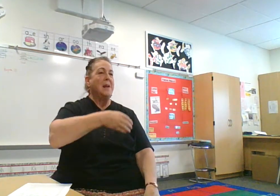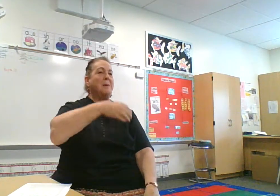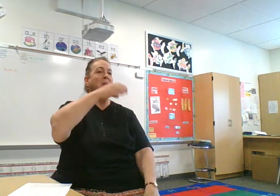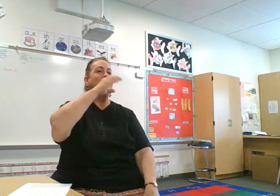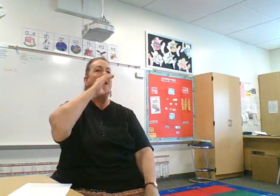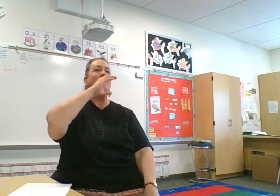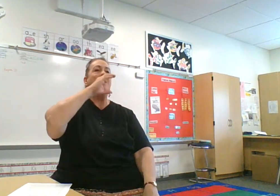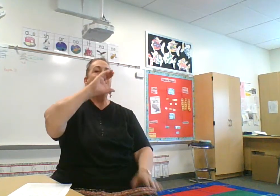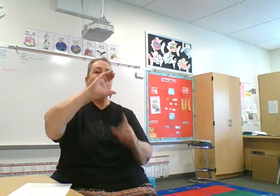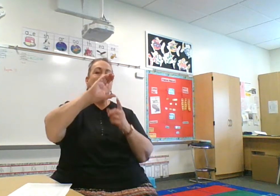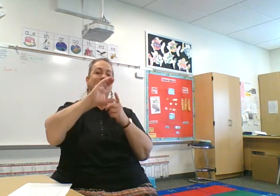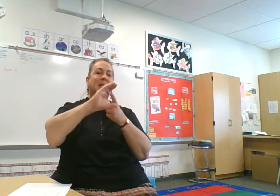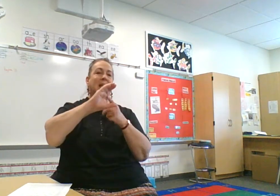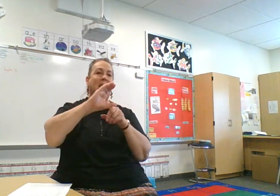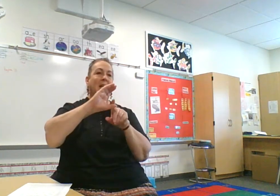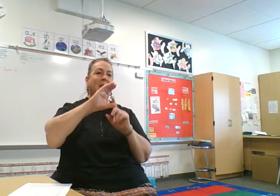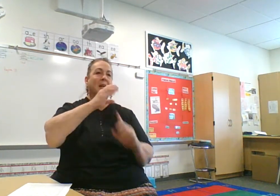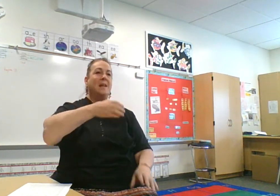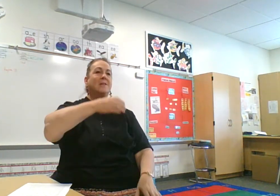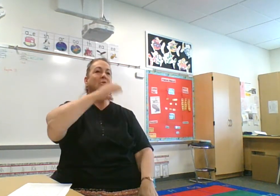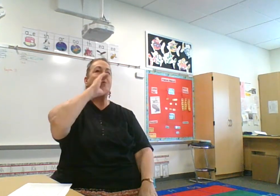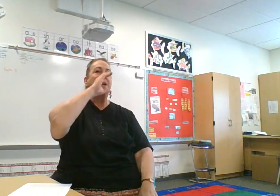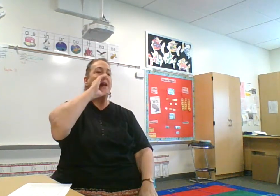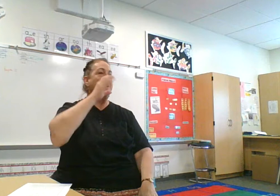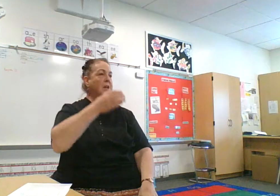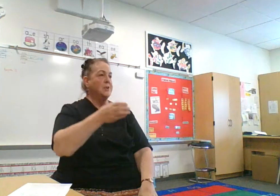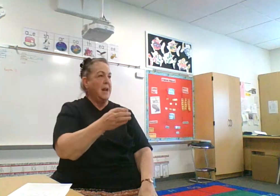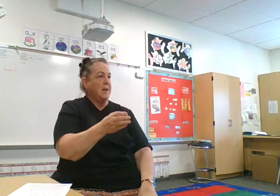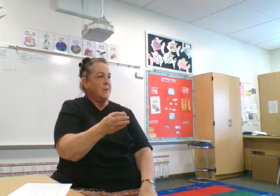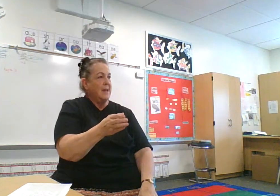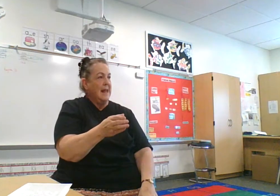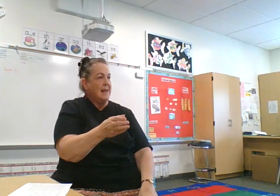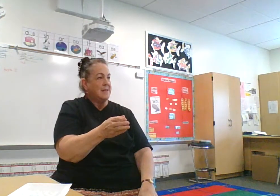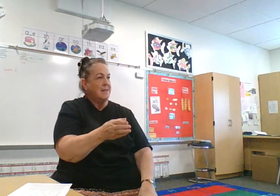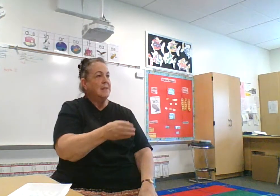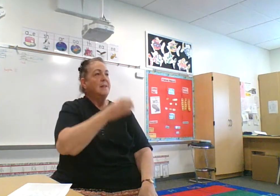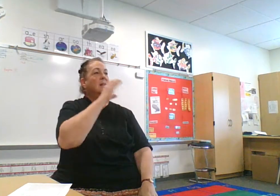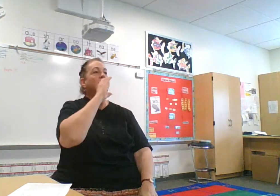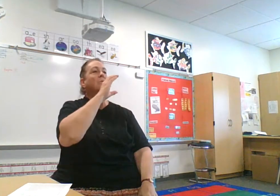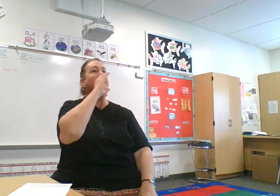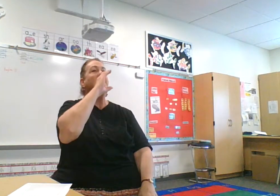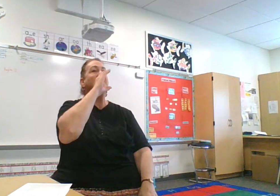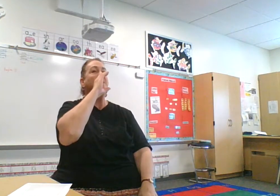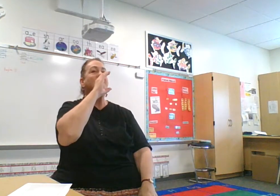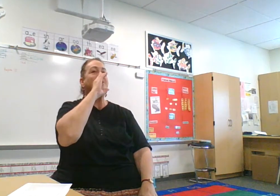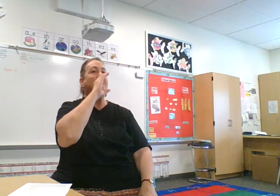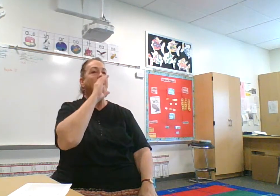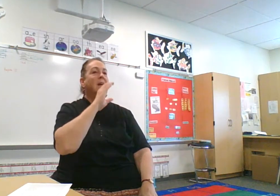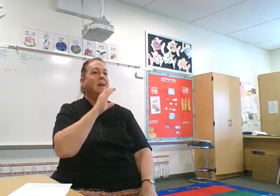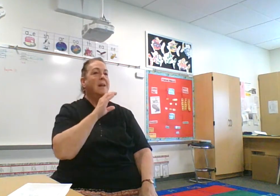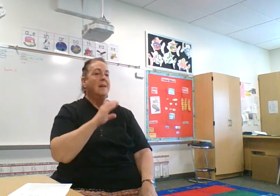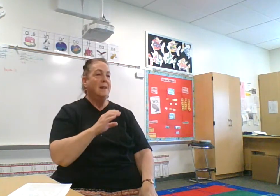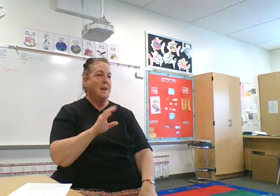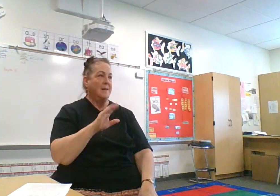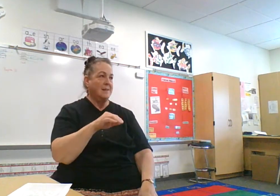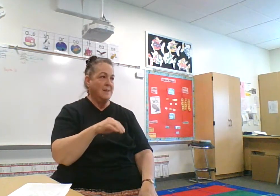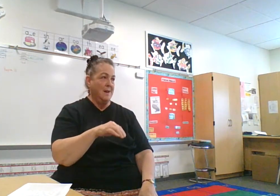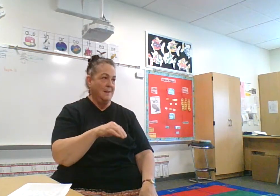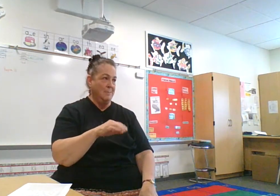myself. And with a C is drink, like you got your hand on a glass. Drink. Now, that's not booze